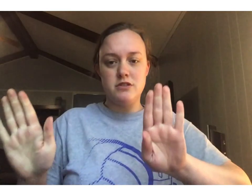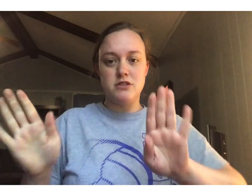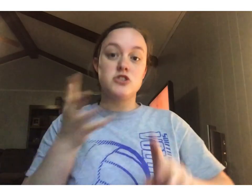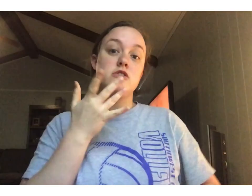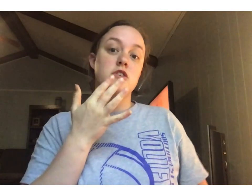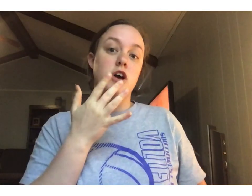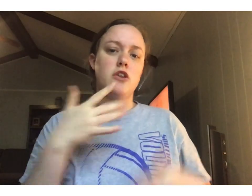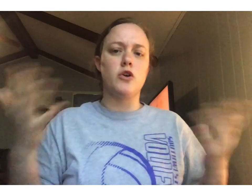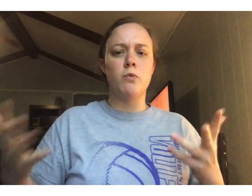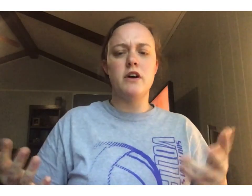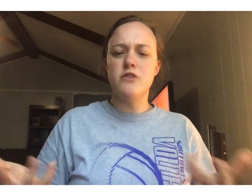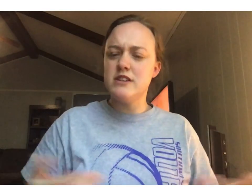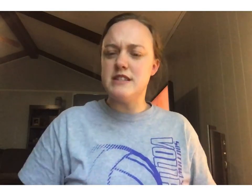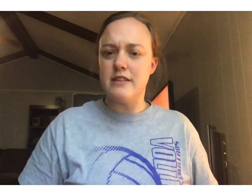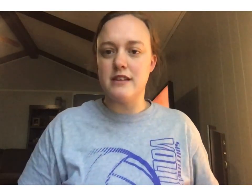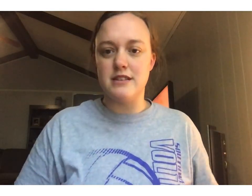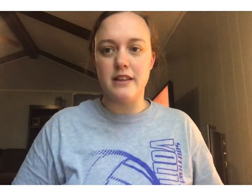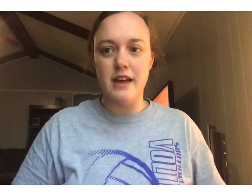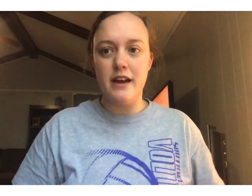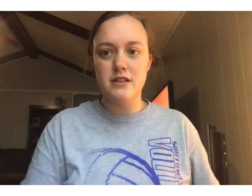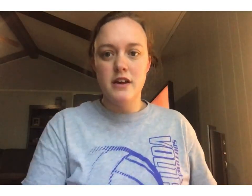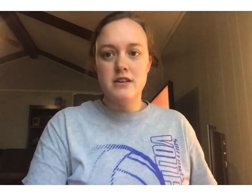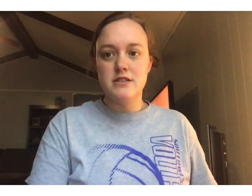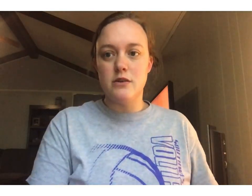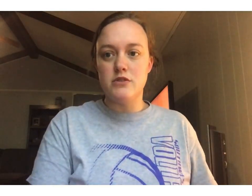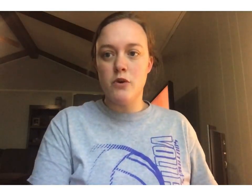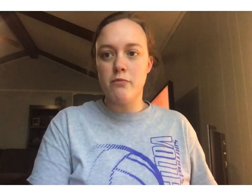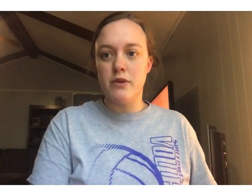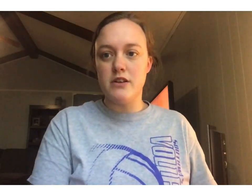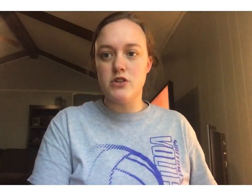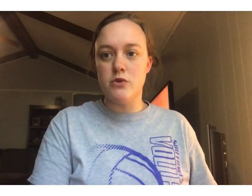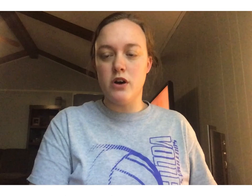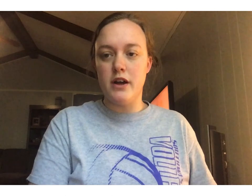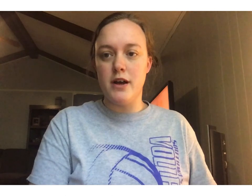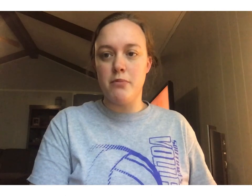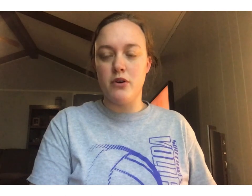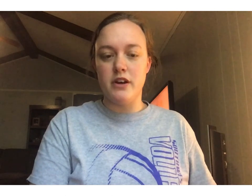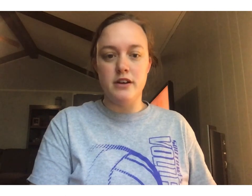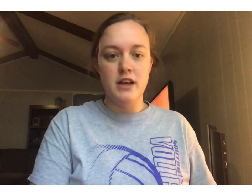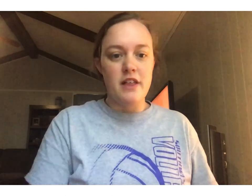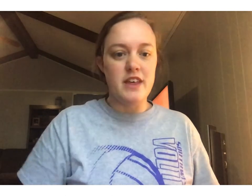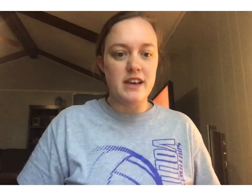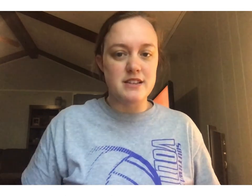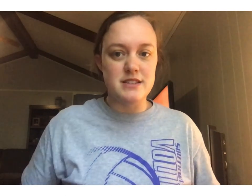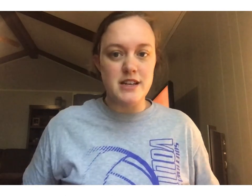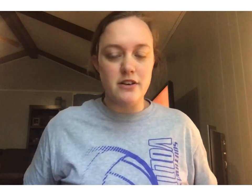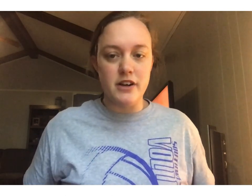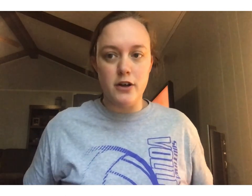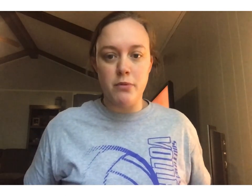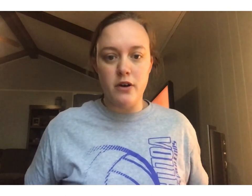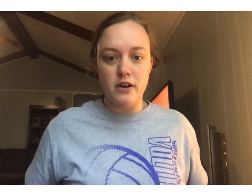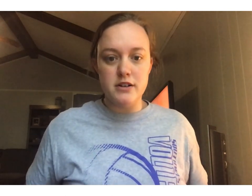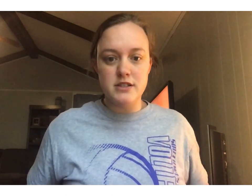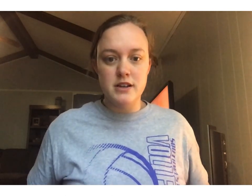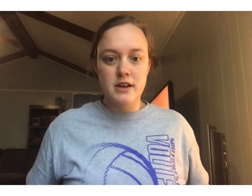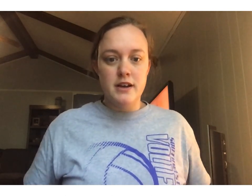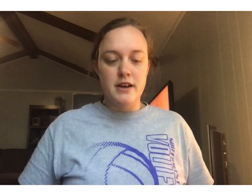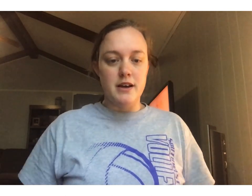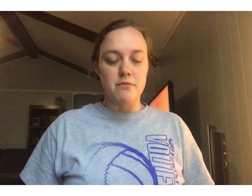house color what. You can say things like that. So don't get too caught up on the exterior part.